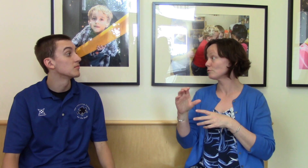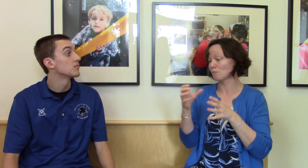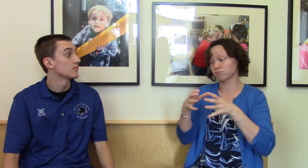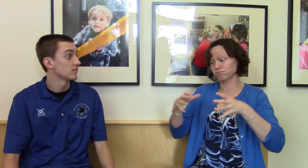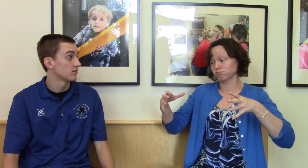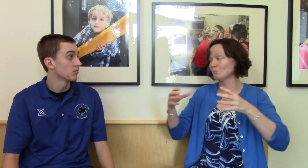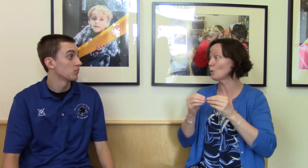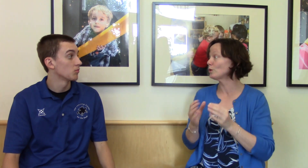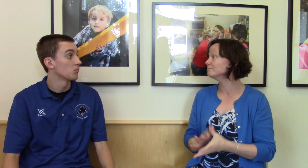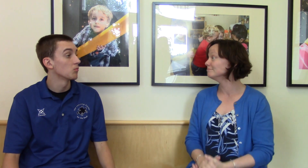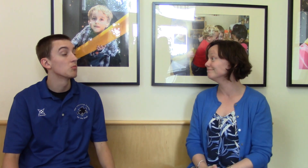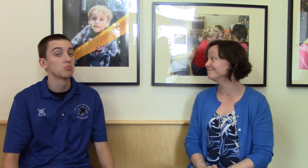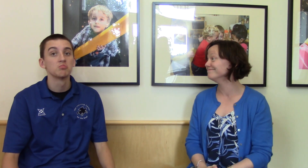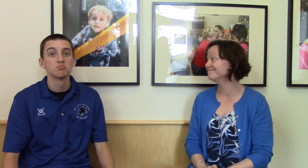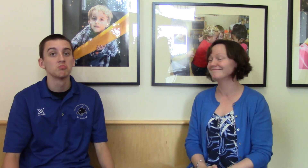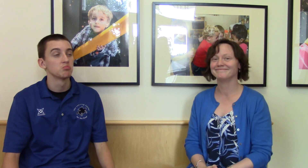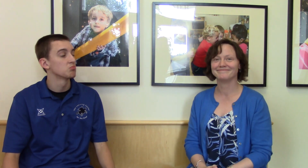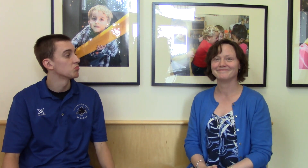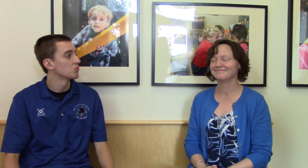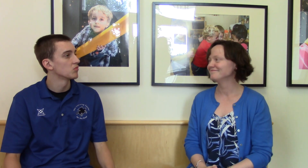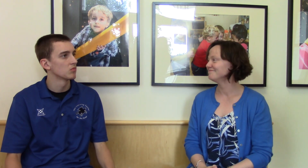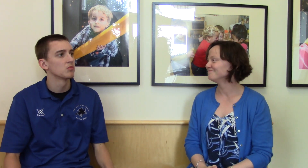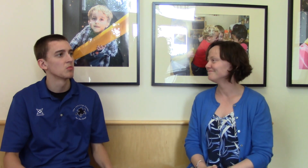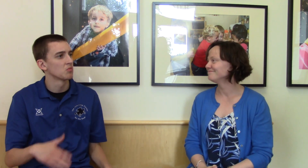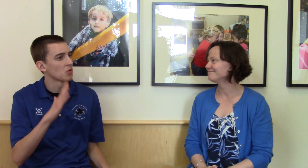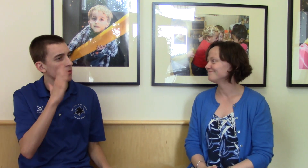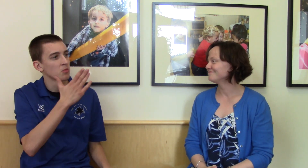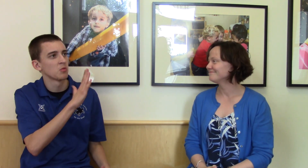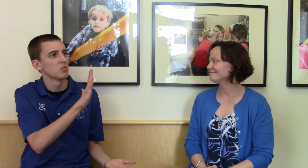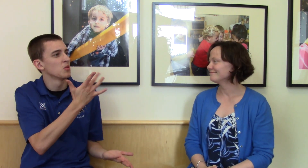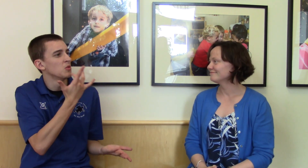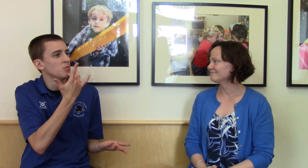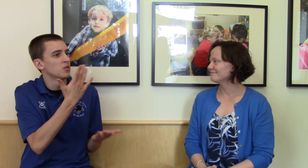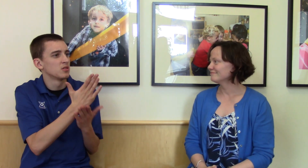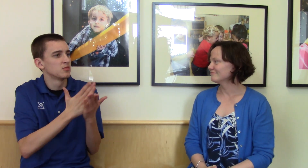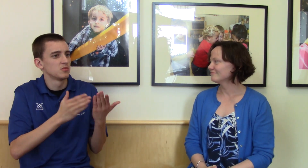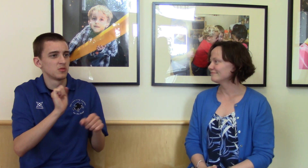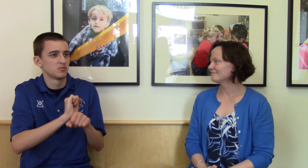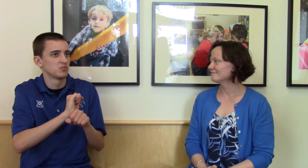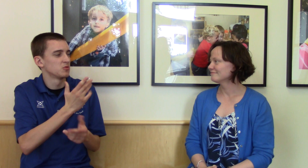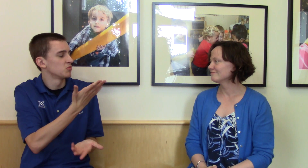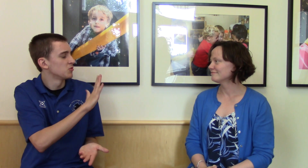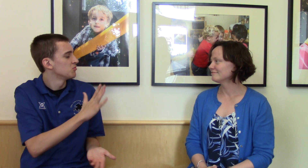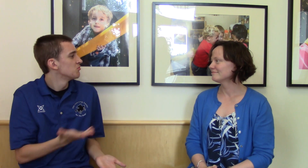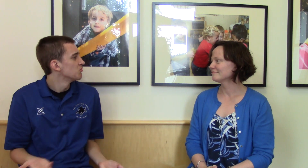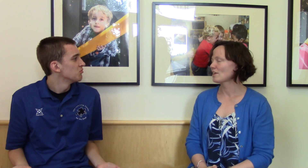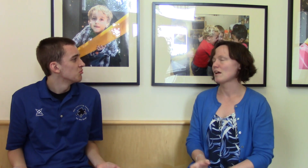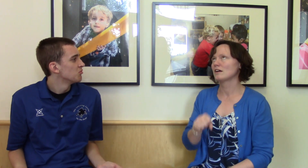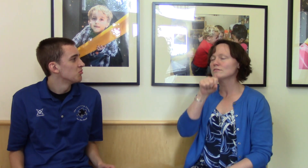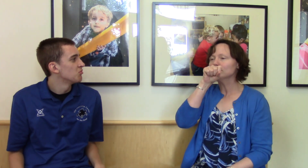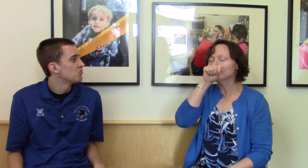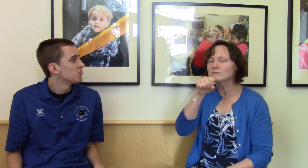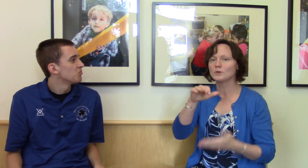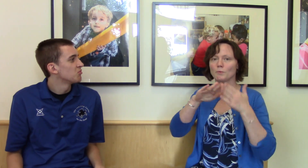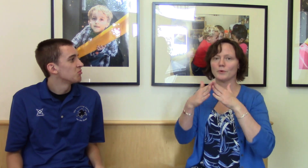be getting some more referrals. So as of November and December we'll be growing. So what is your favorite aspect of the job?